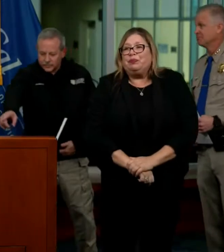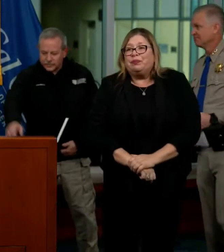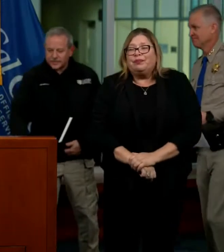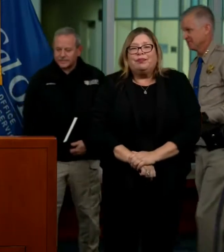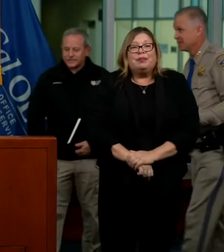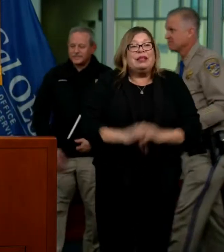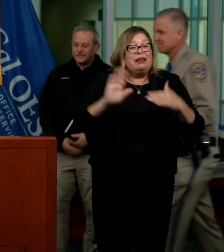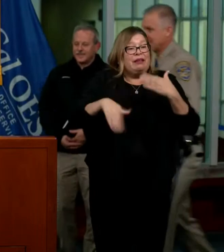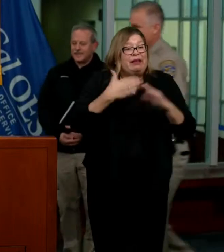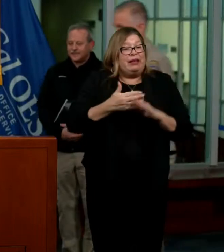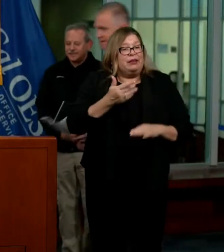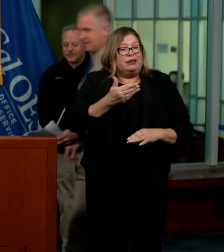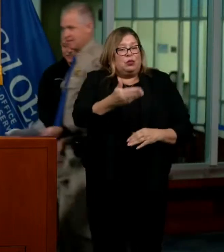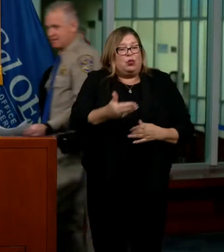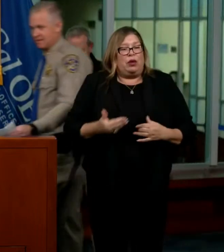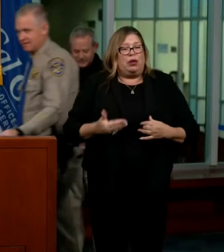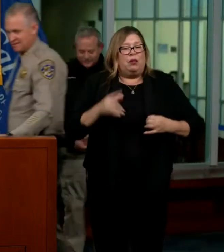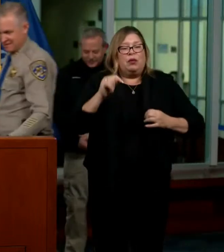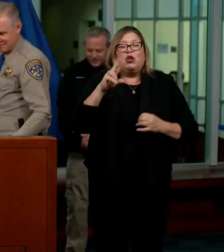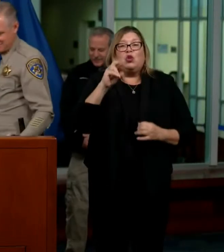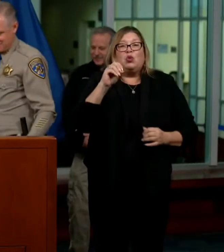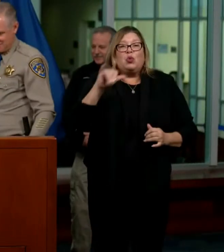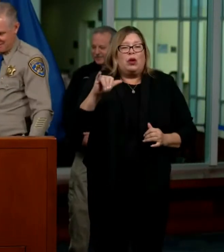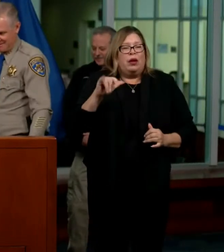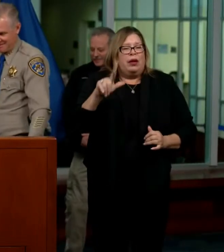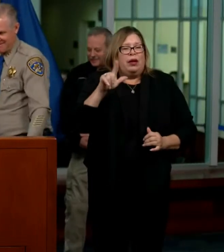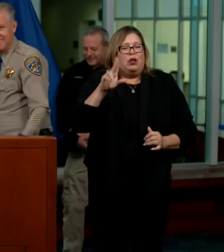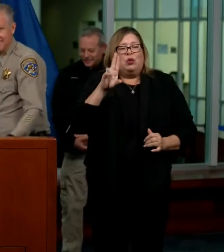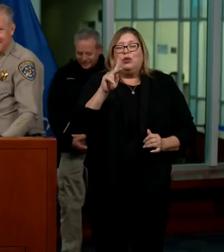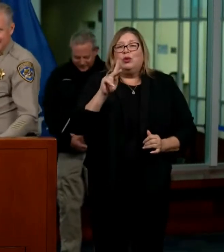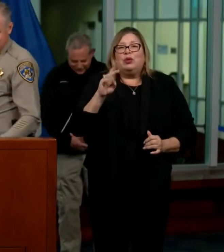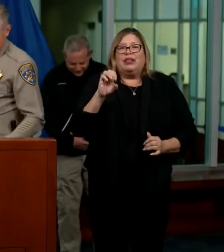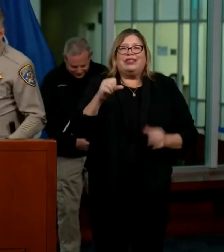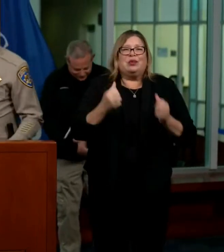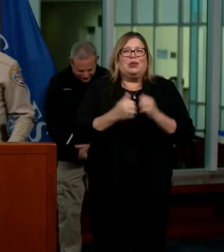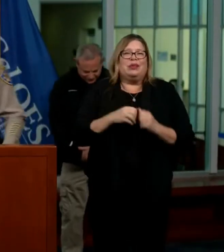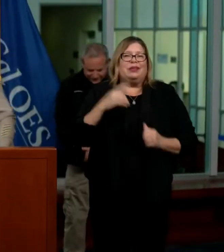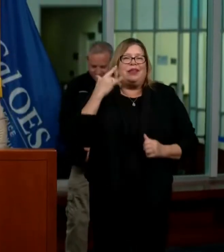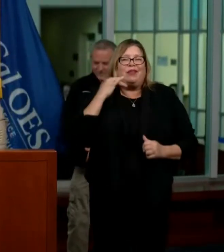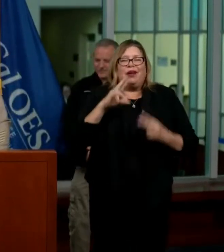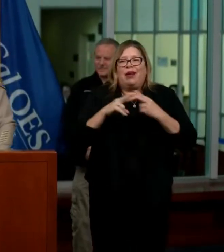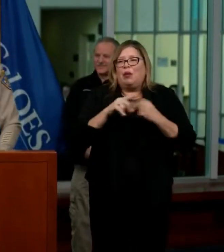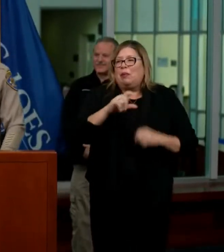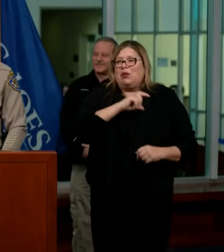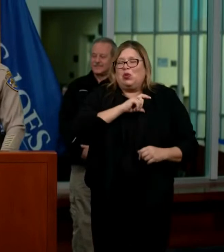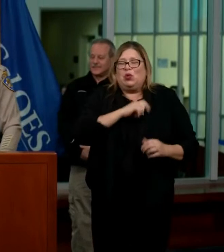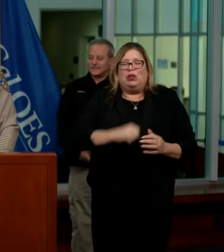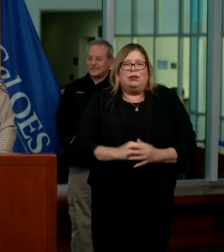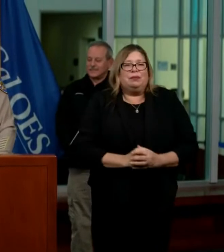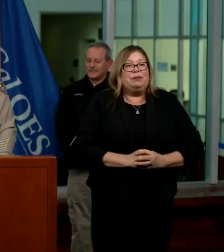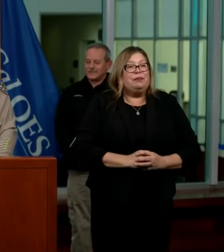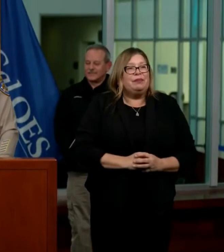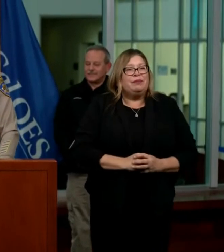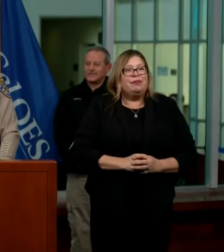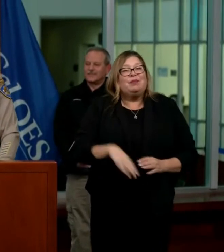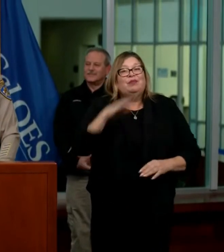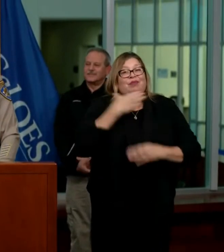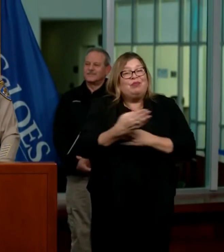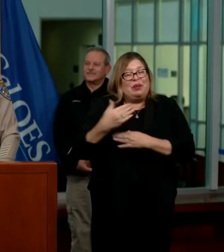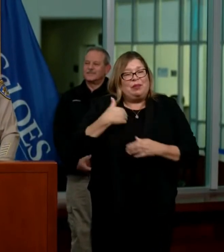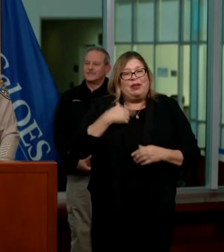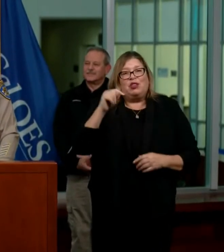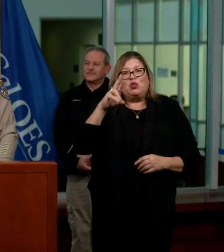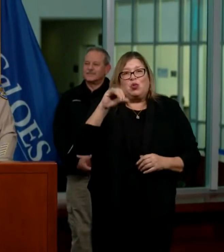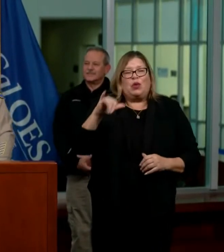Next speaker is Troy with Highway Patrol. Thanks. Good morning. I'm Troy Lucas